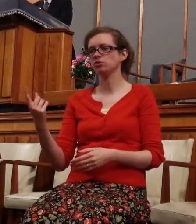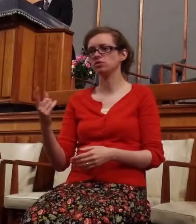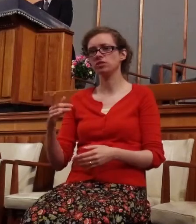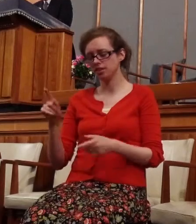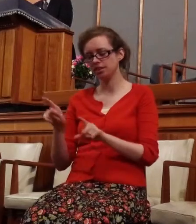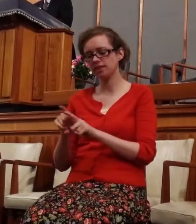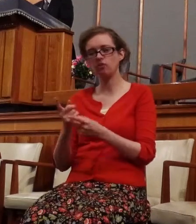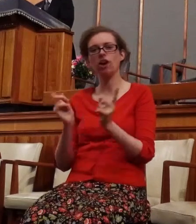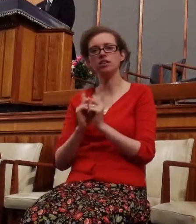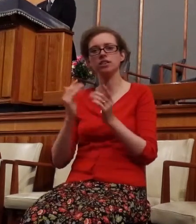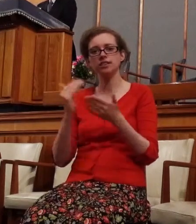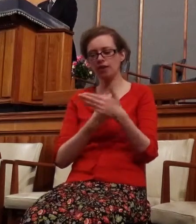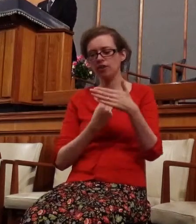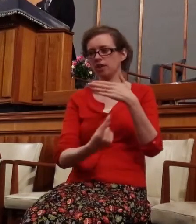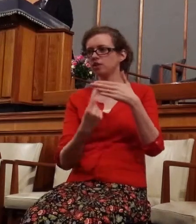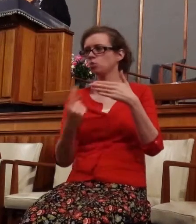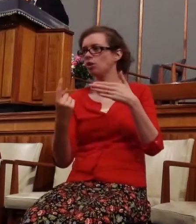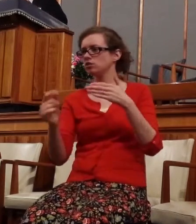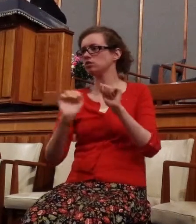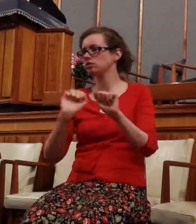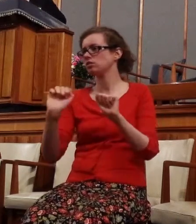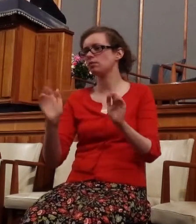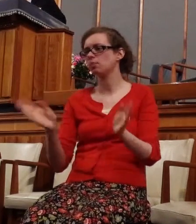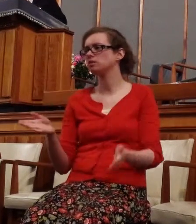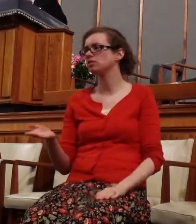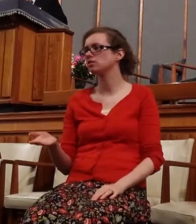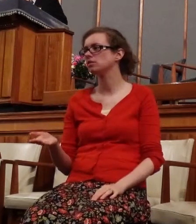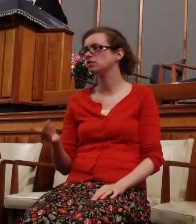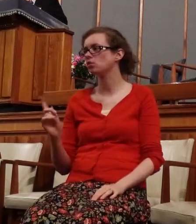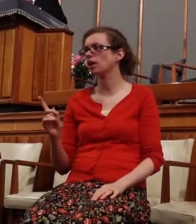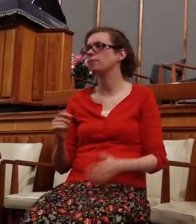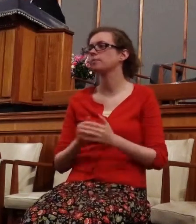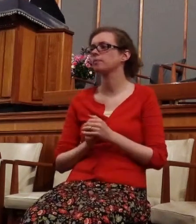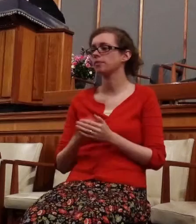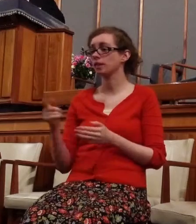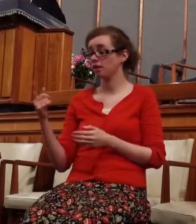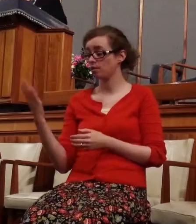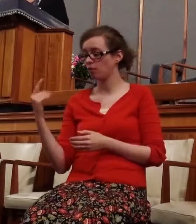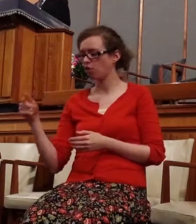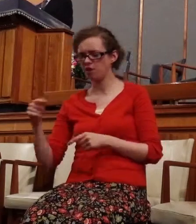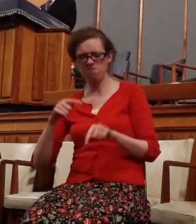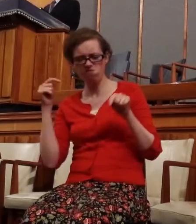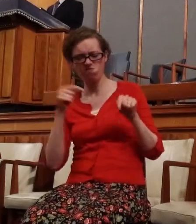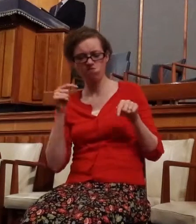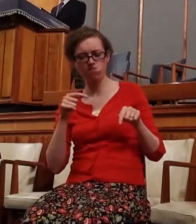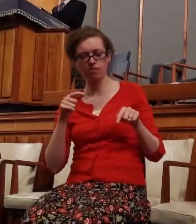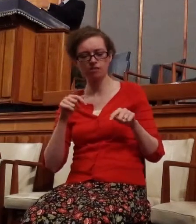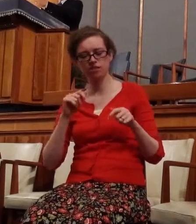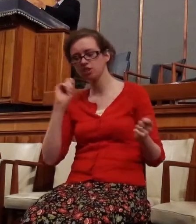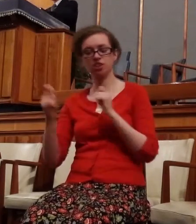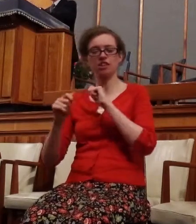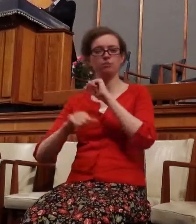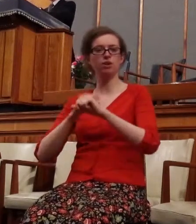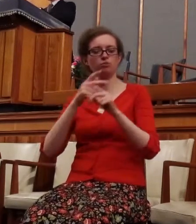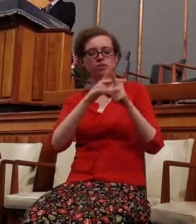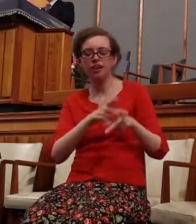changed from despair to delight. The persecutor became the carer. He took